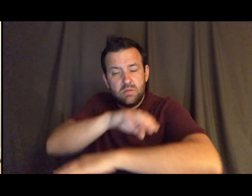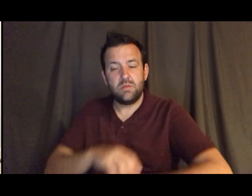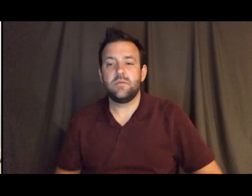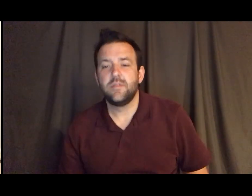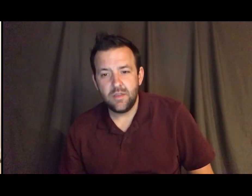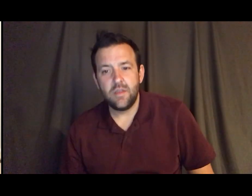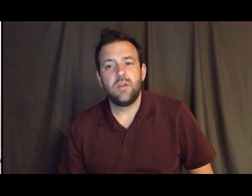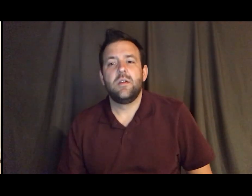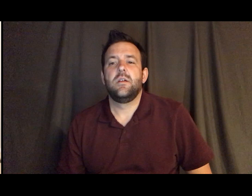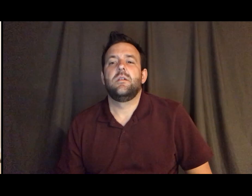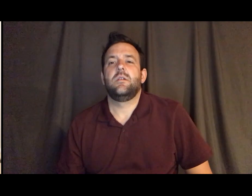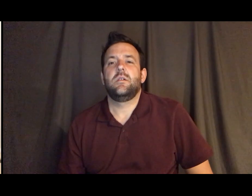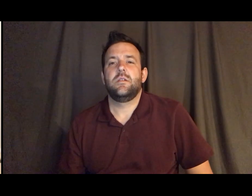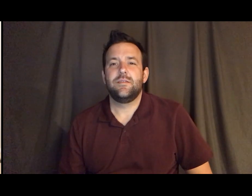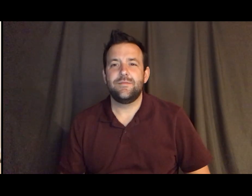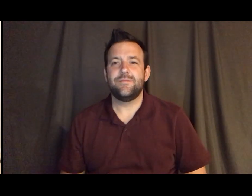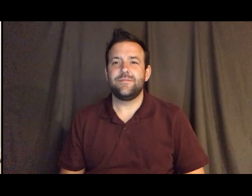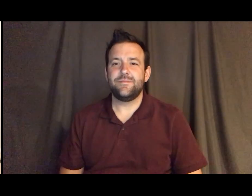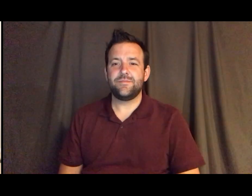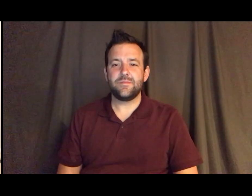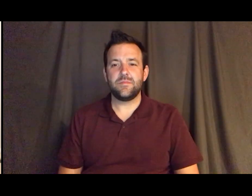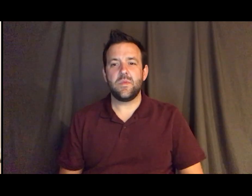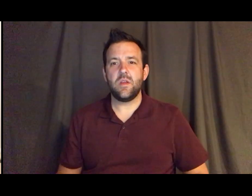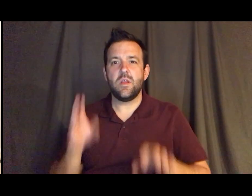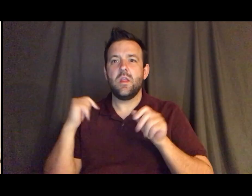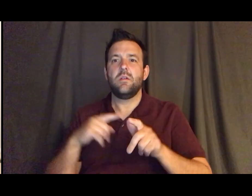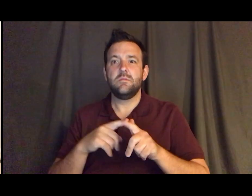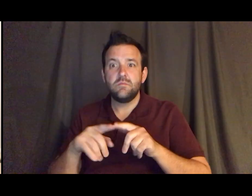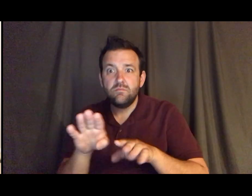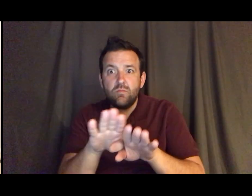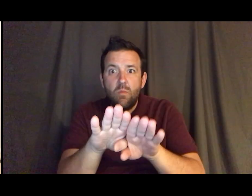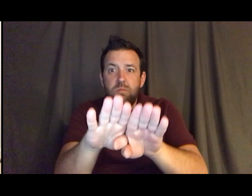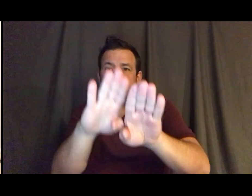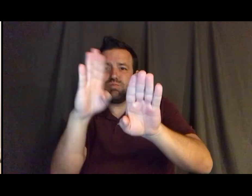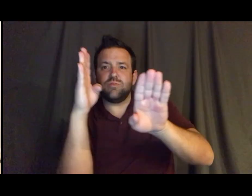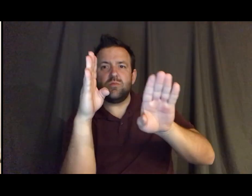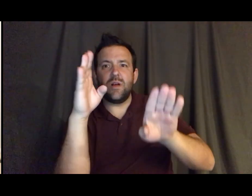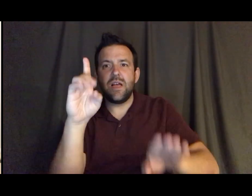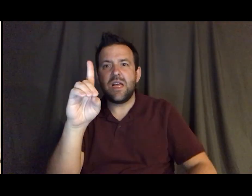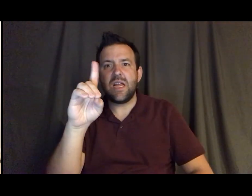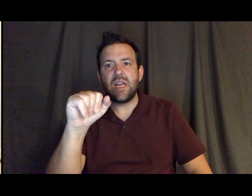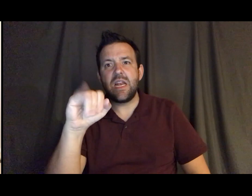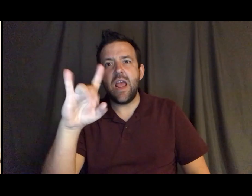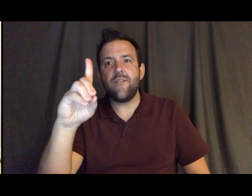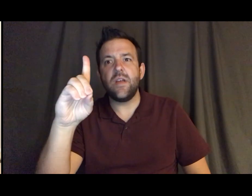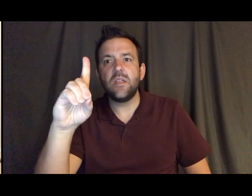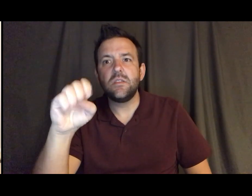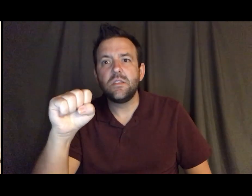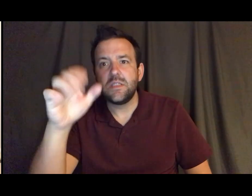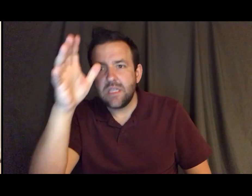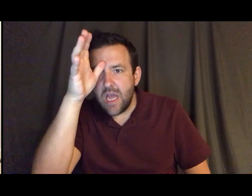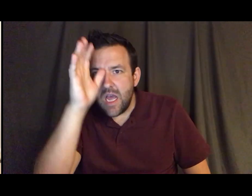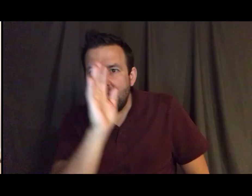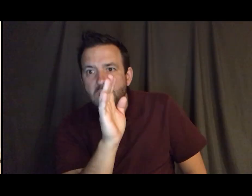He opened the door. David's father was a giant. On his table, there